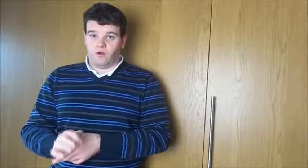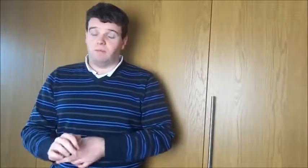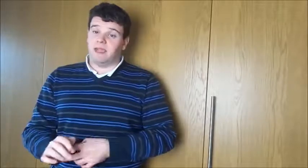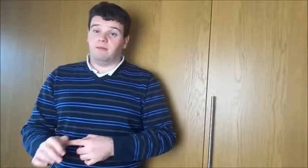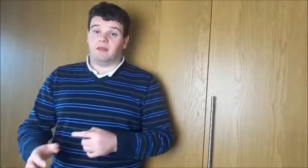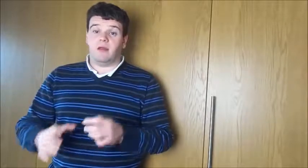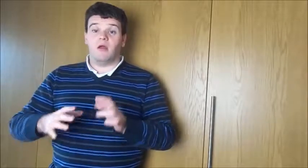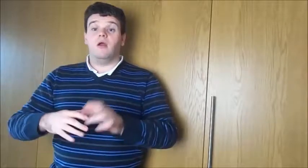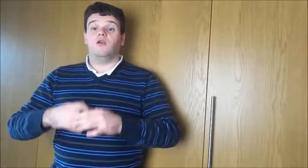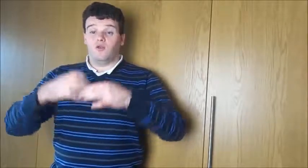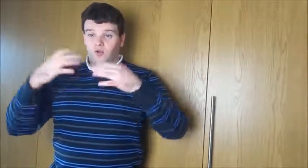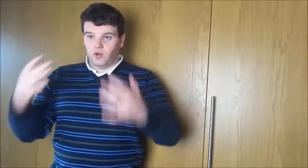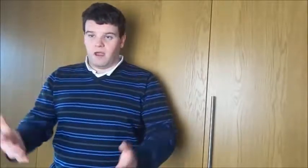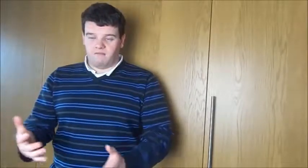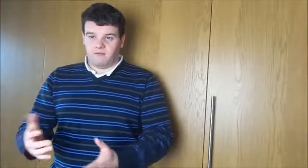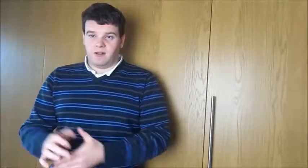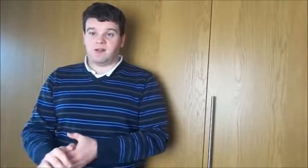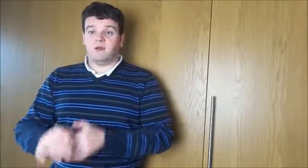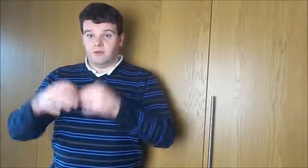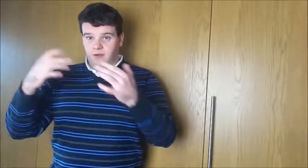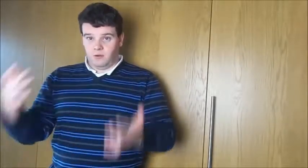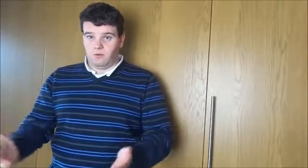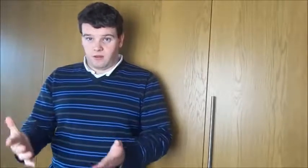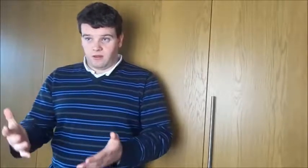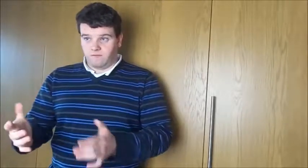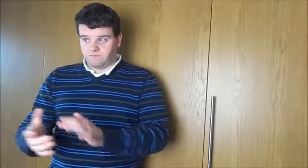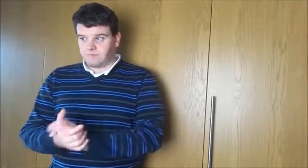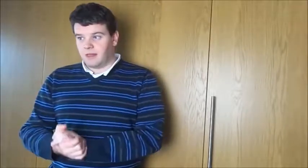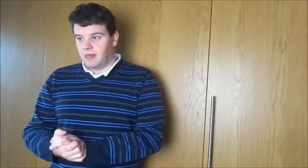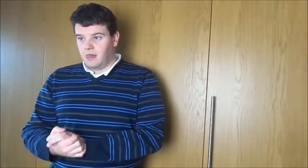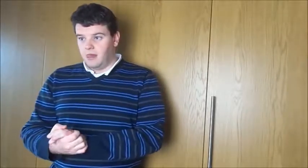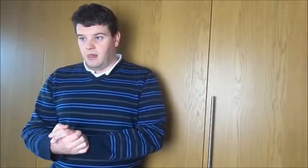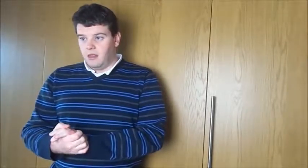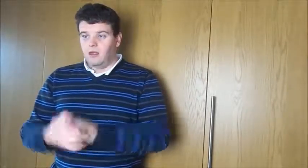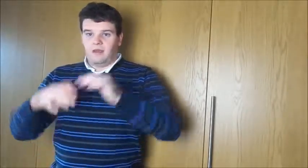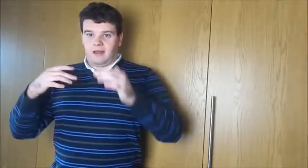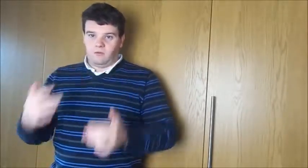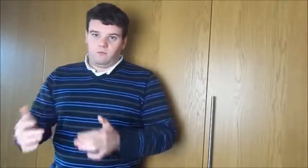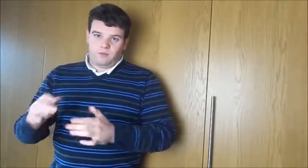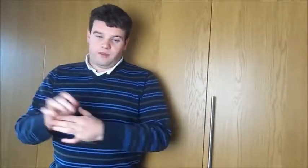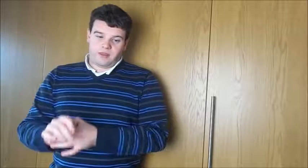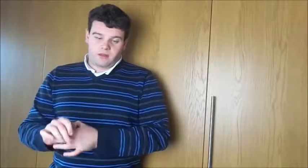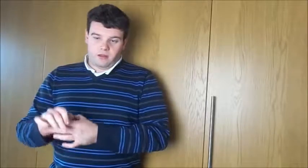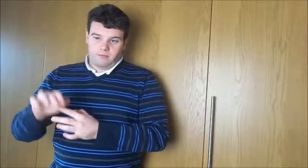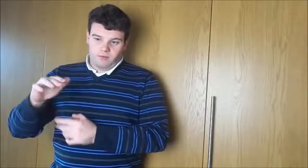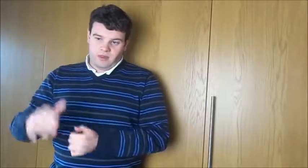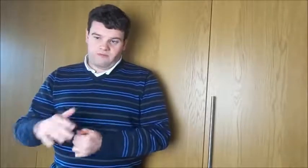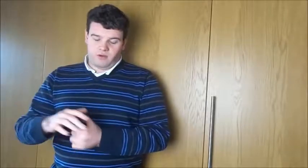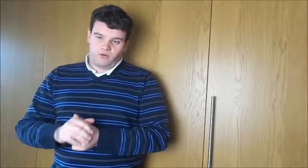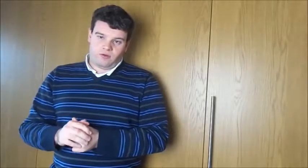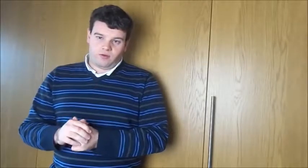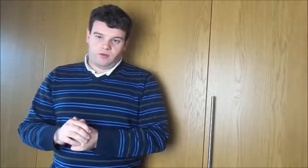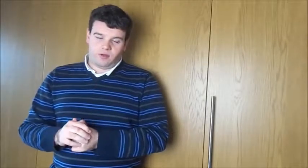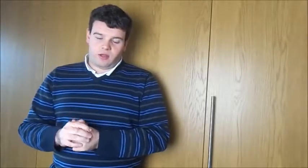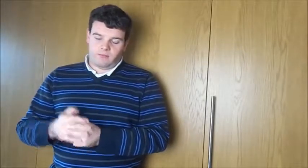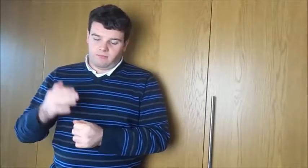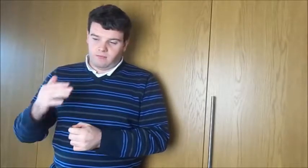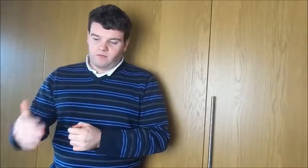being able to do everything that she wanted to do herself. Now, once Princess Victoria of